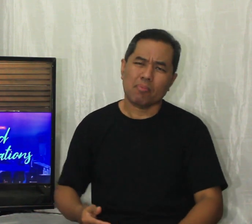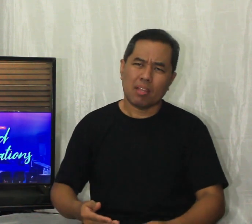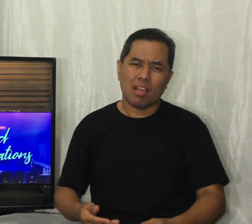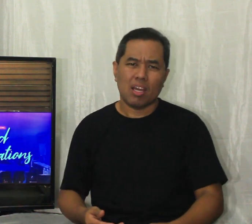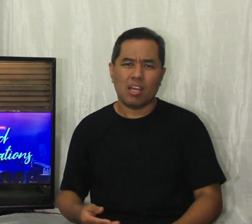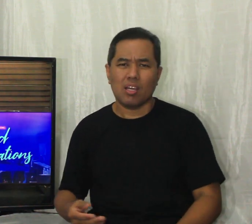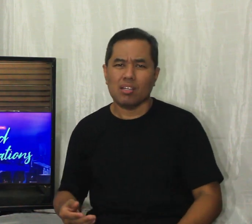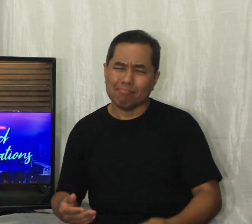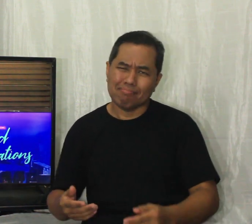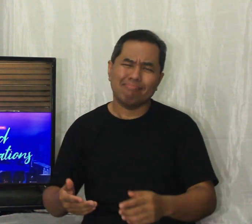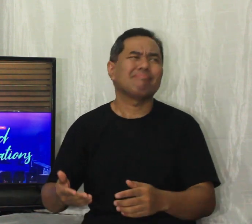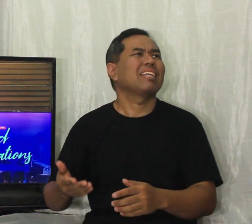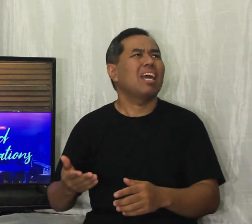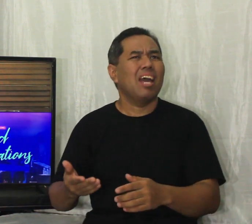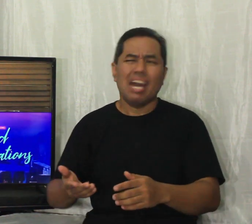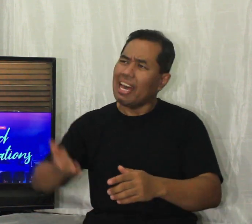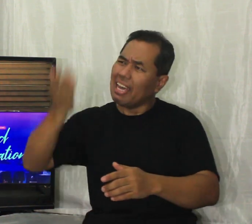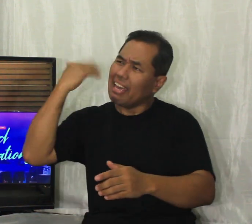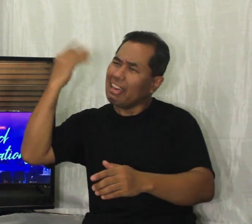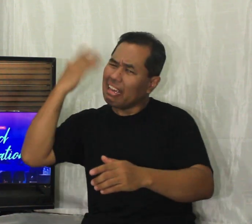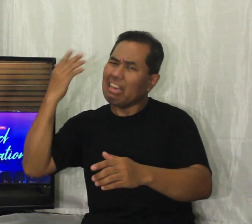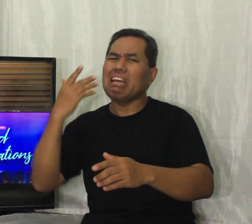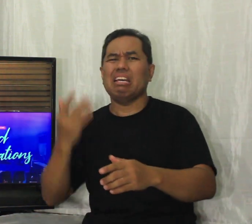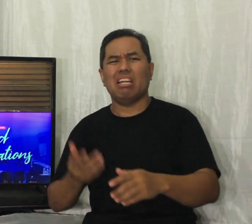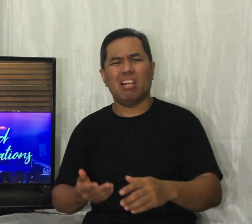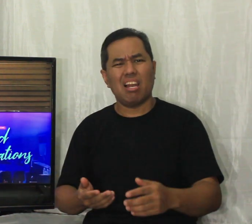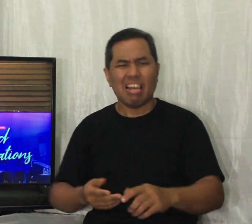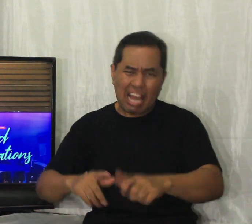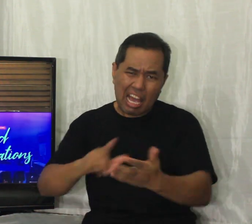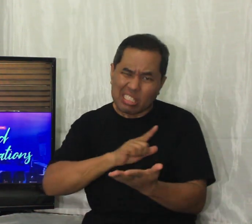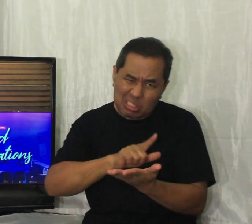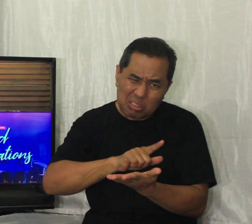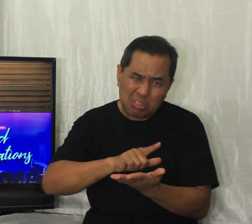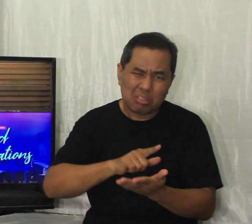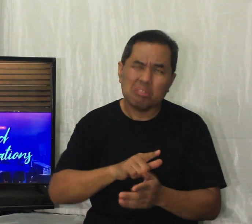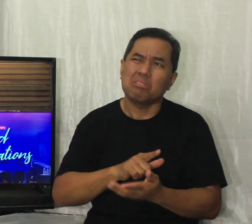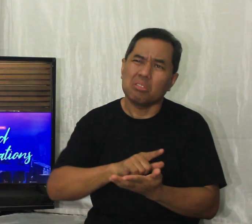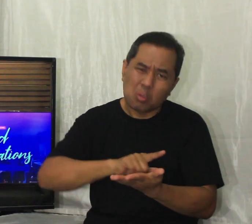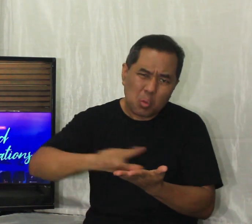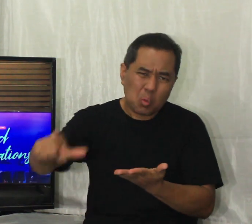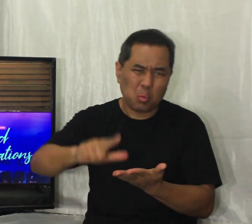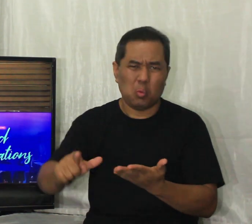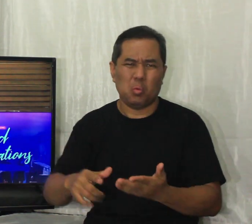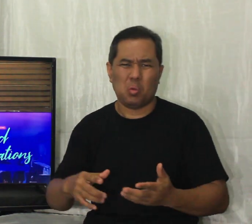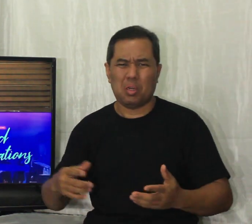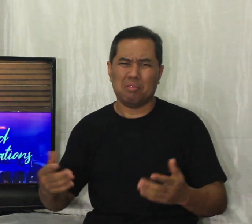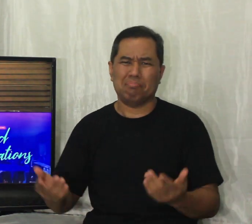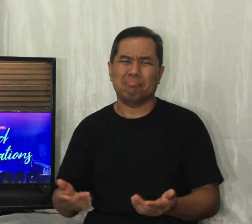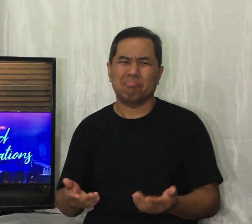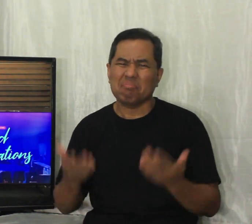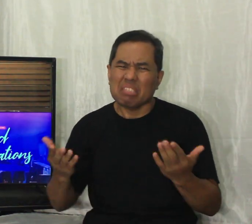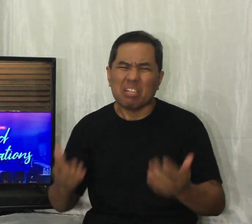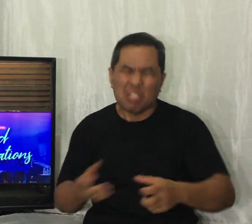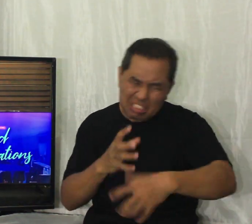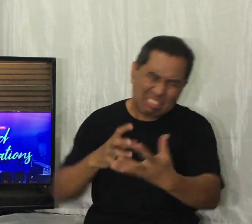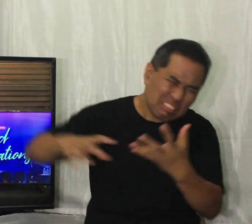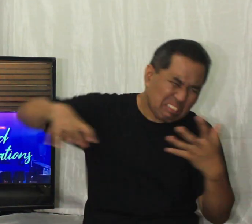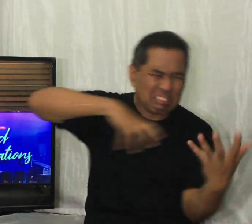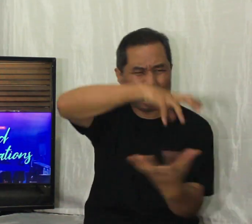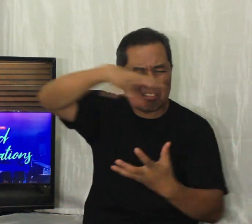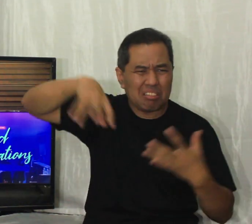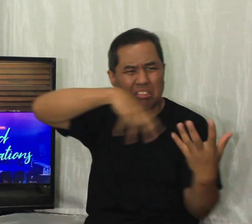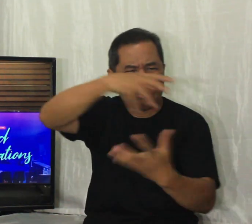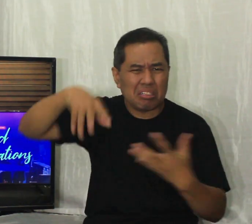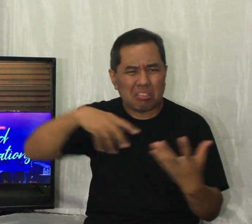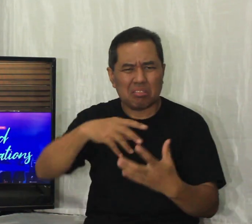are broadcasting, we're recording the service on Thursday. There was supposed to be a storm that came in on Friday, so I hope